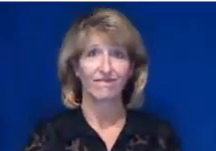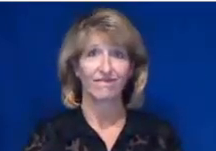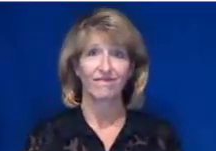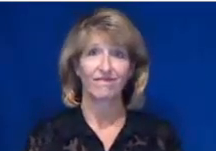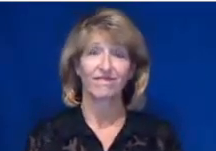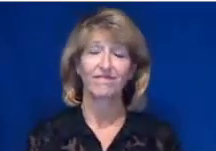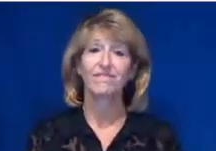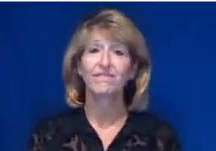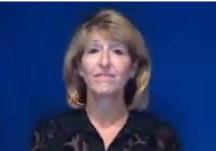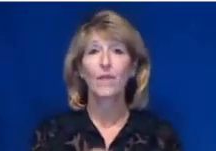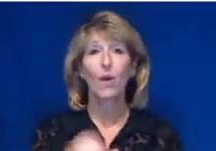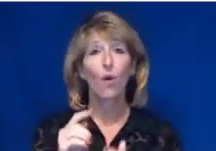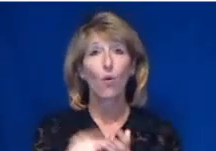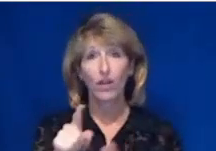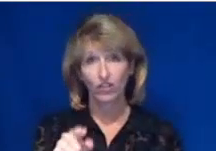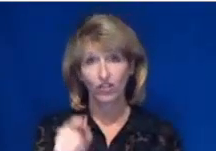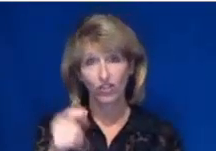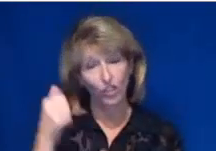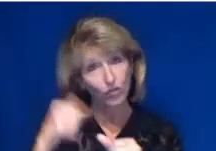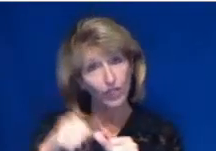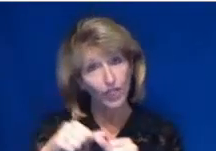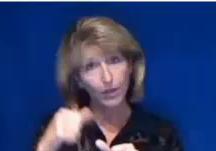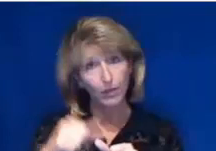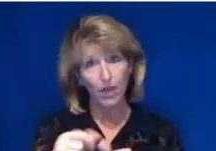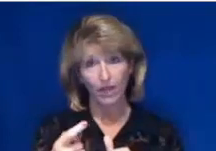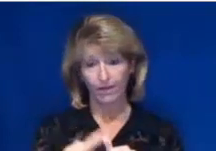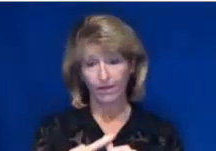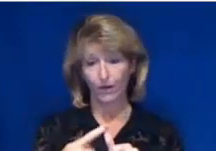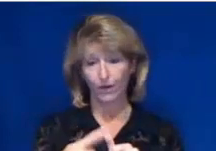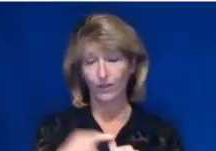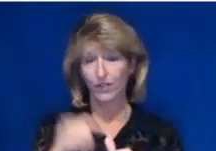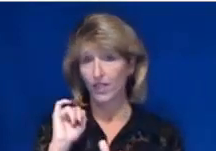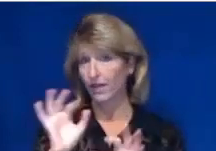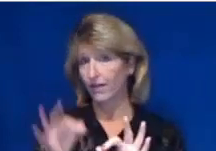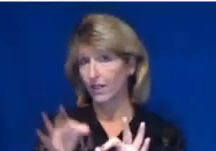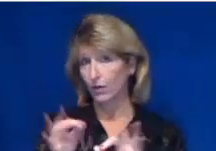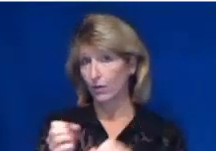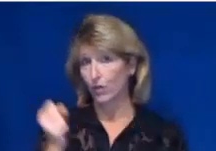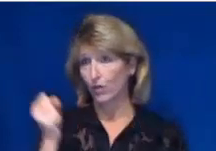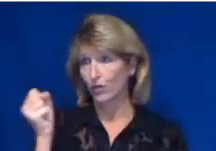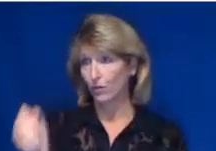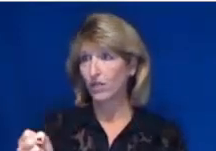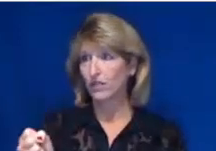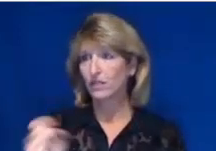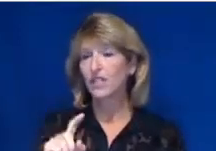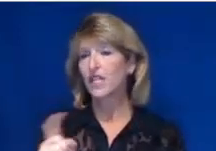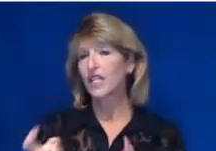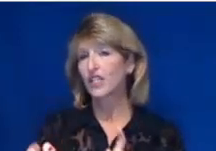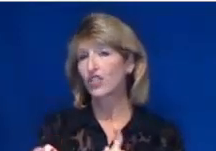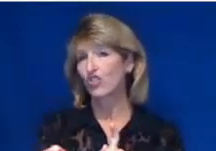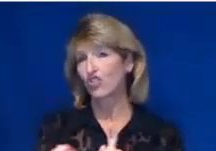discussed. In rural areas, it's very difficult to find interpreters who are trained in that area.